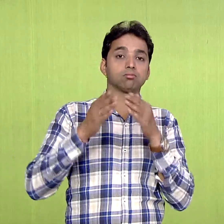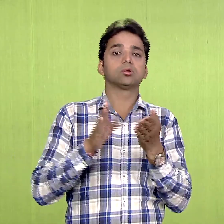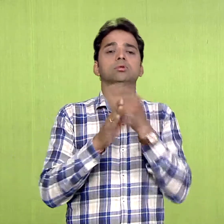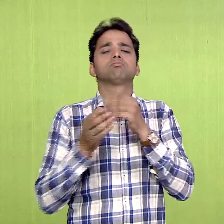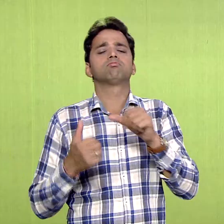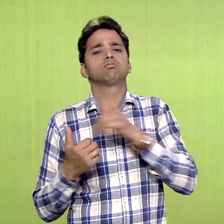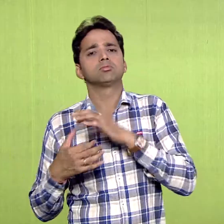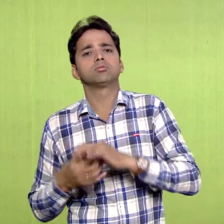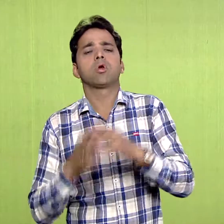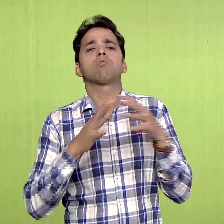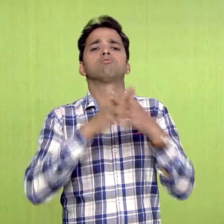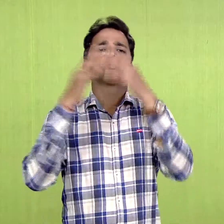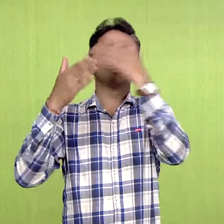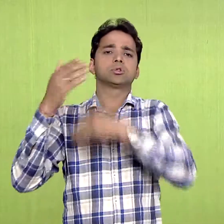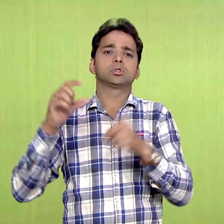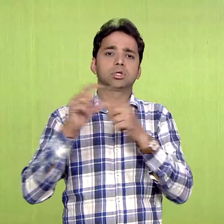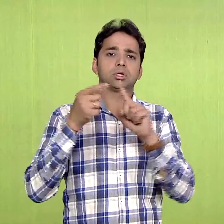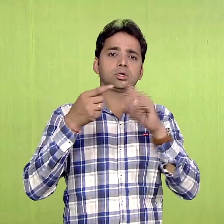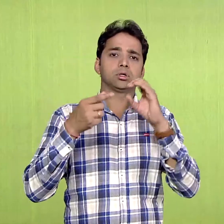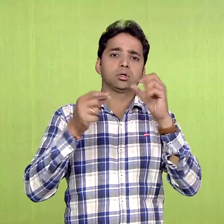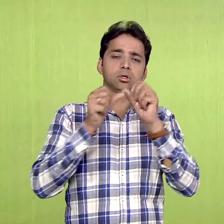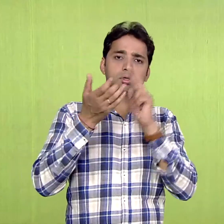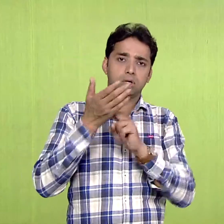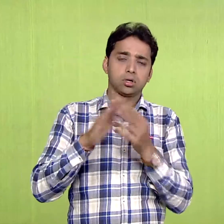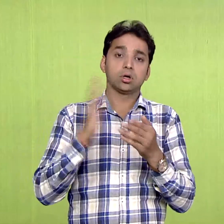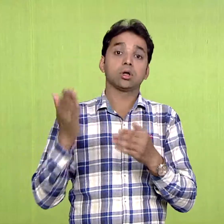in the early years of the Christian era.